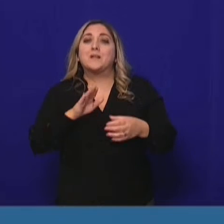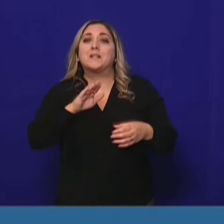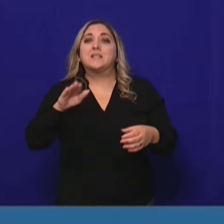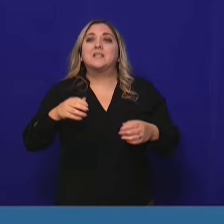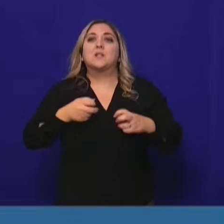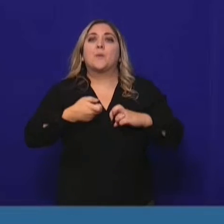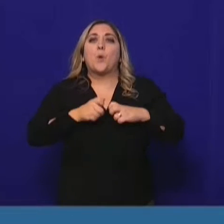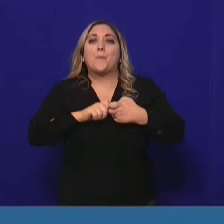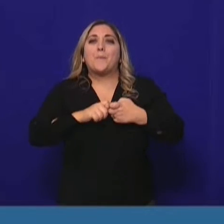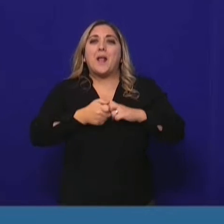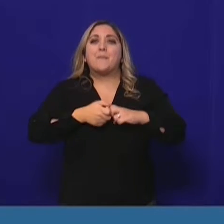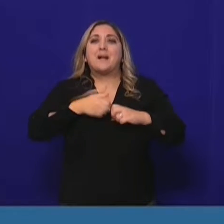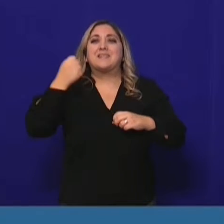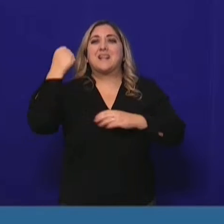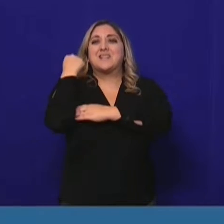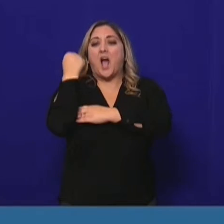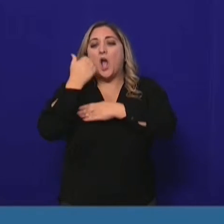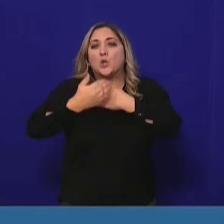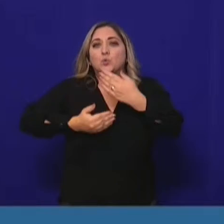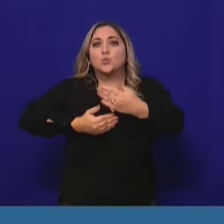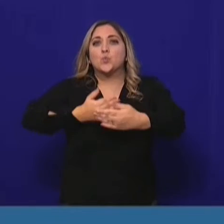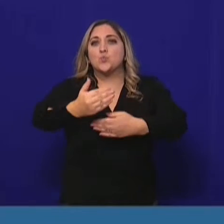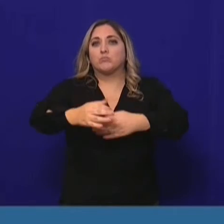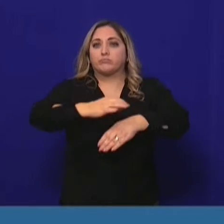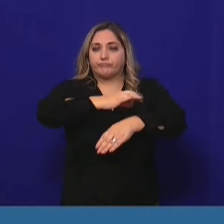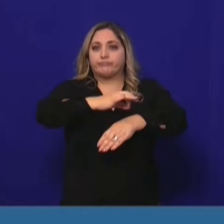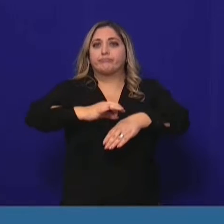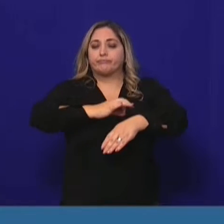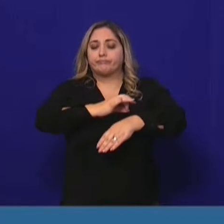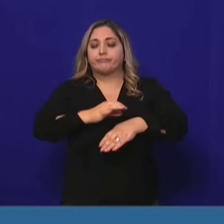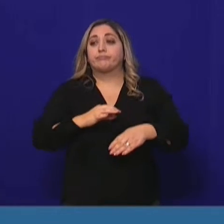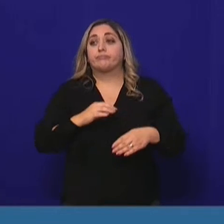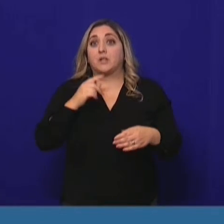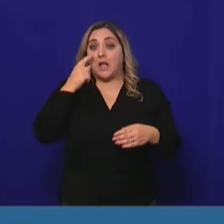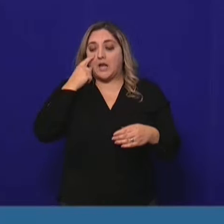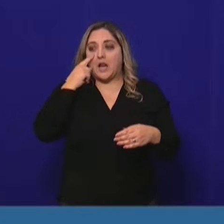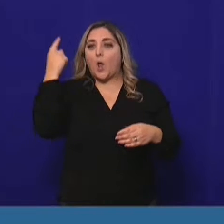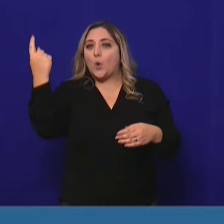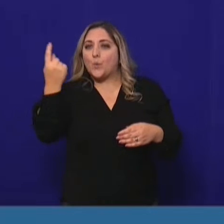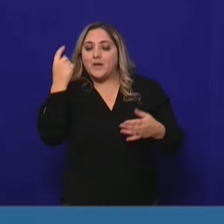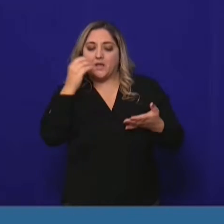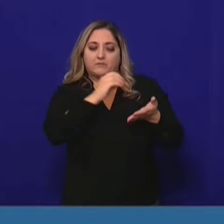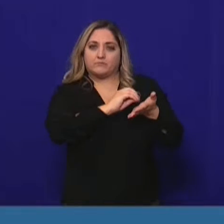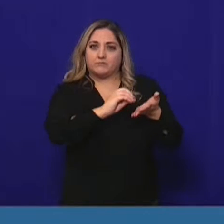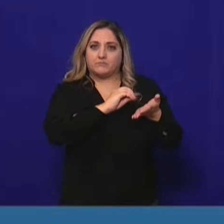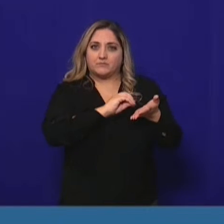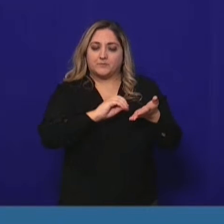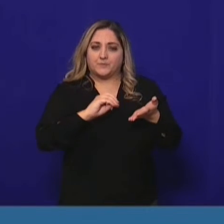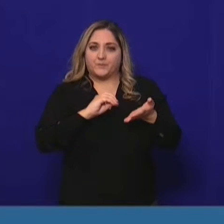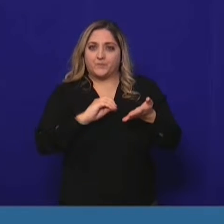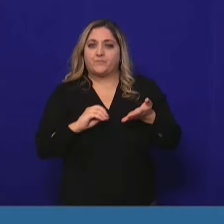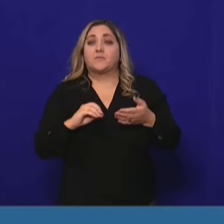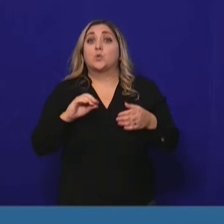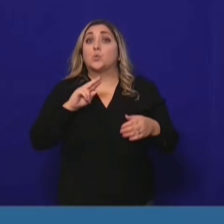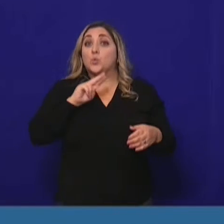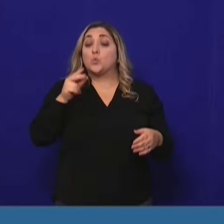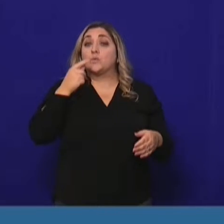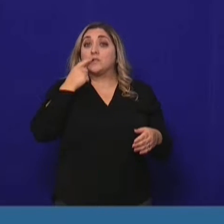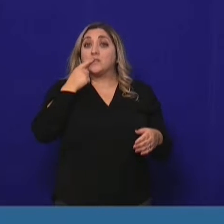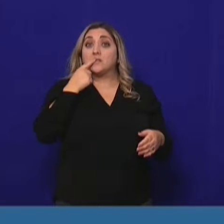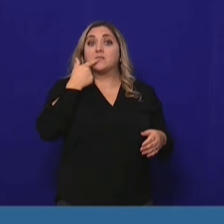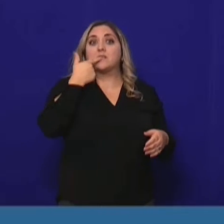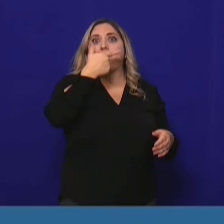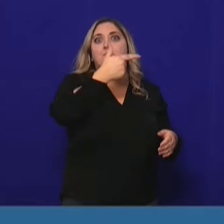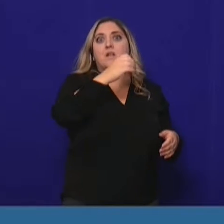mart kroniku, aħna bħalissa wkoll għandna lista ta' nies li qegħdin niġbruha dawk li għandhom mart kroniku, nies ta'